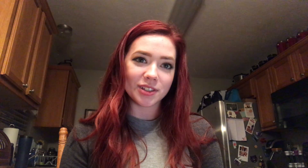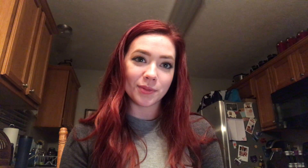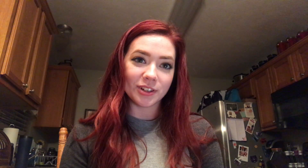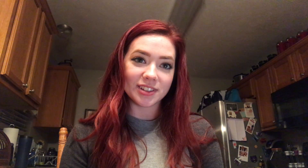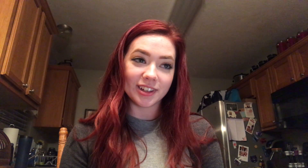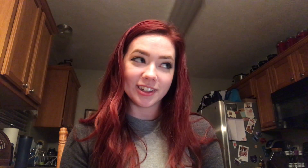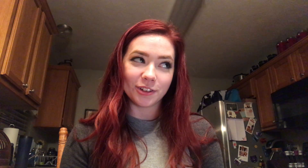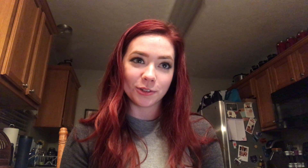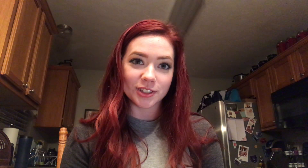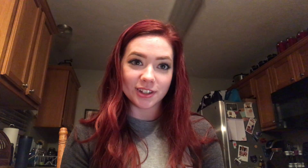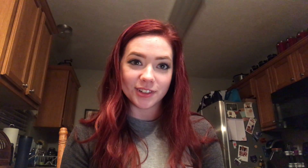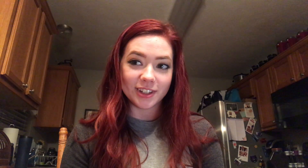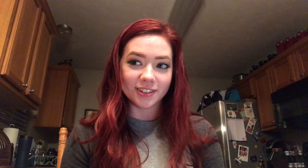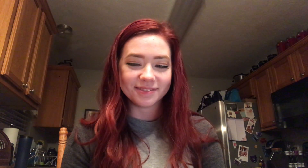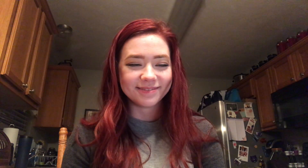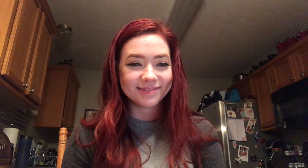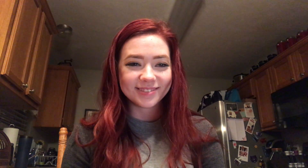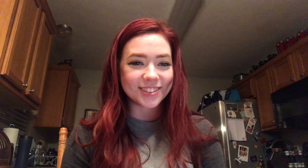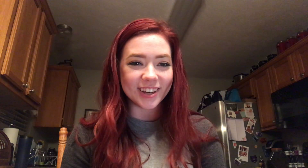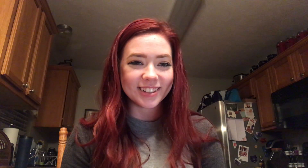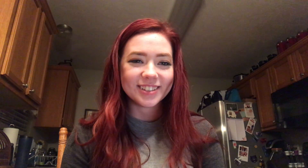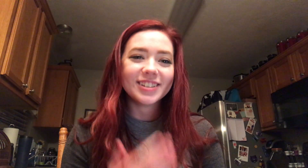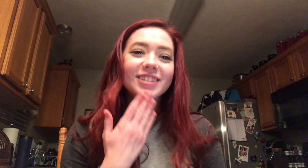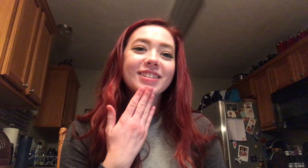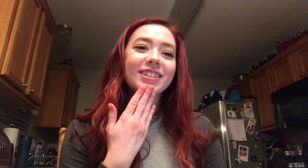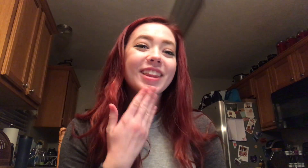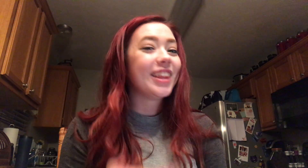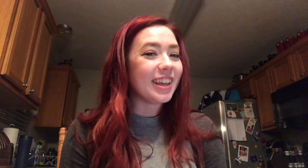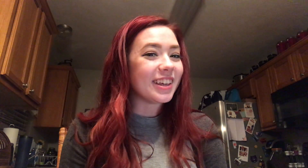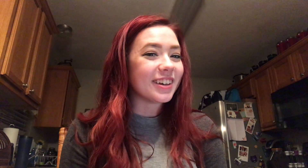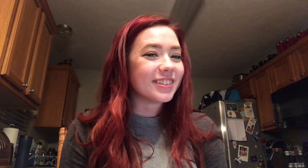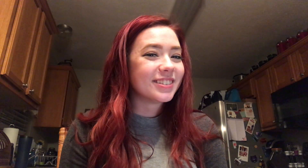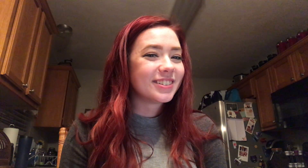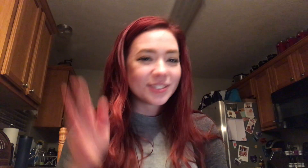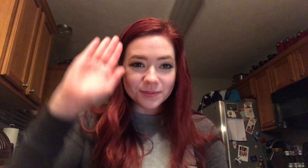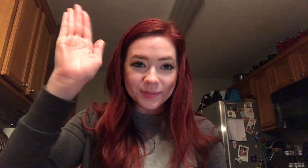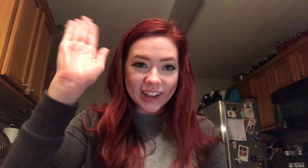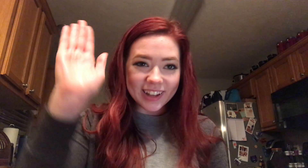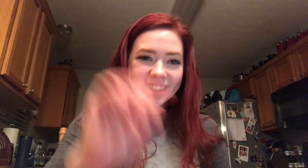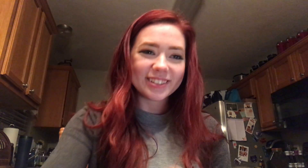up on a sign in your own sign video, it's fine. Thank you. Bye.